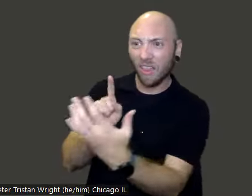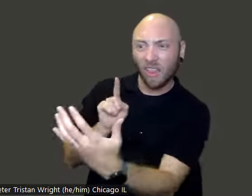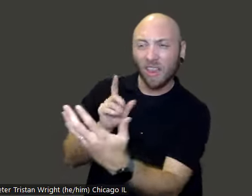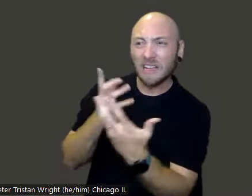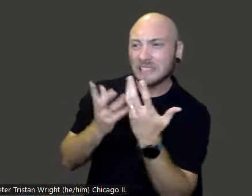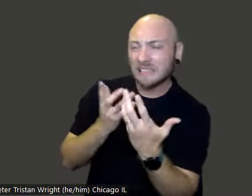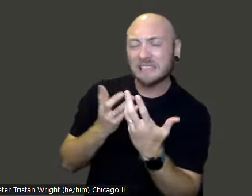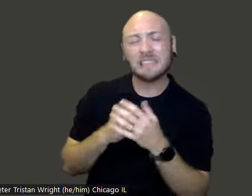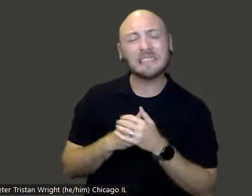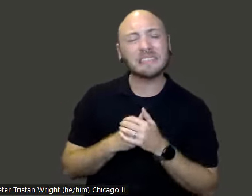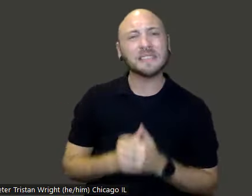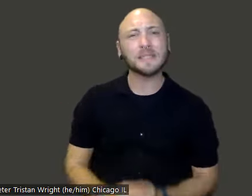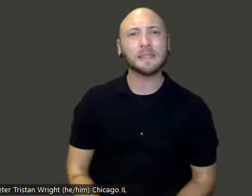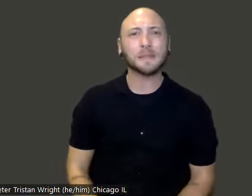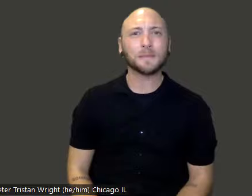me